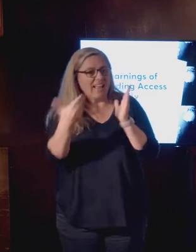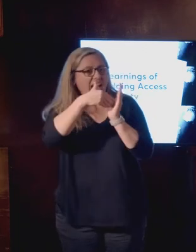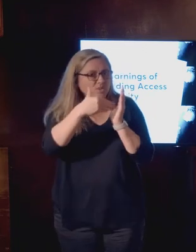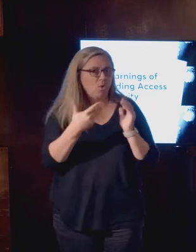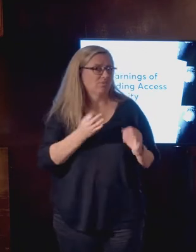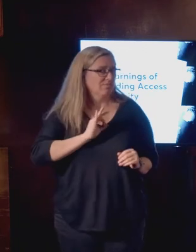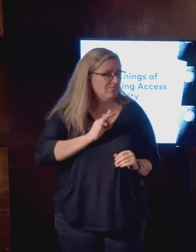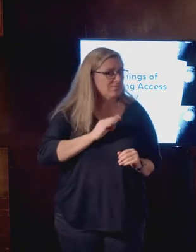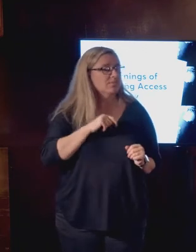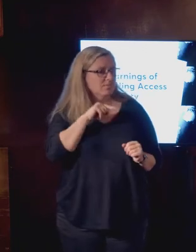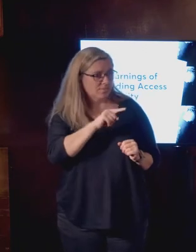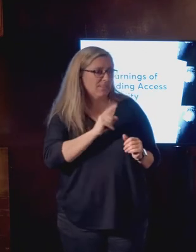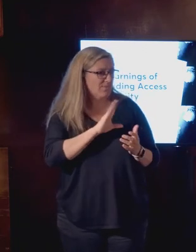see